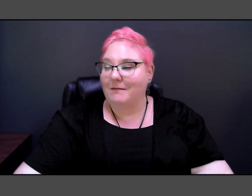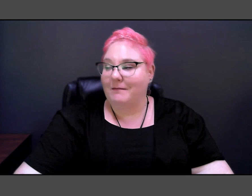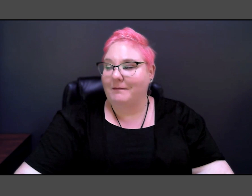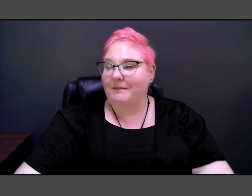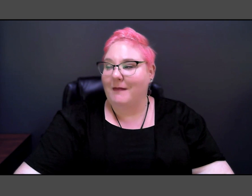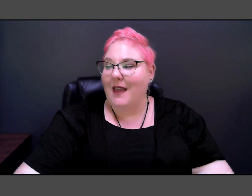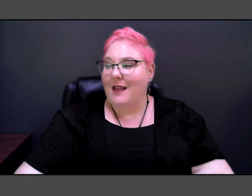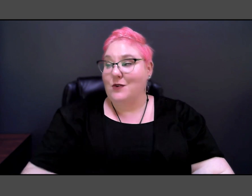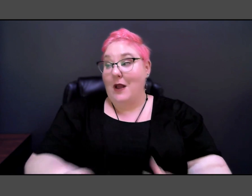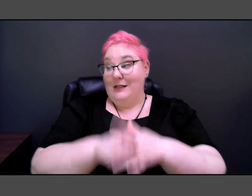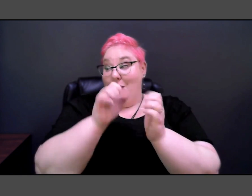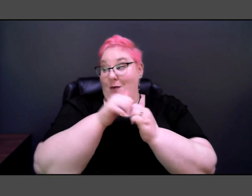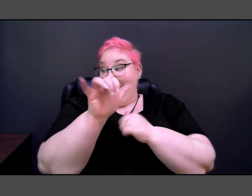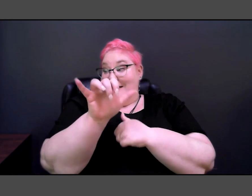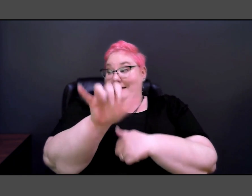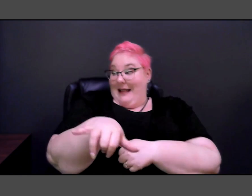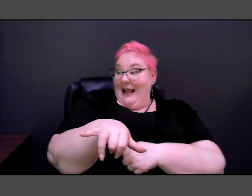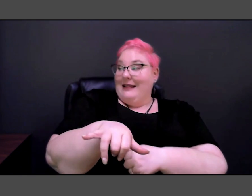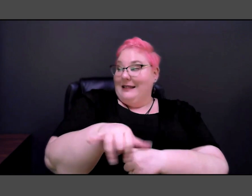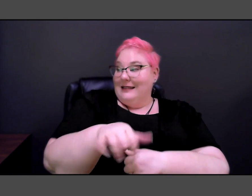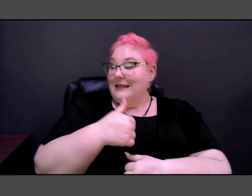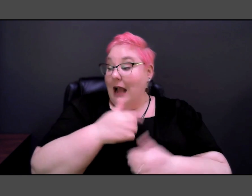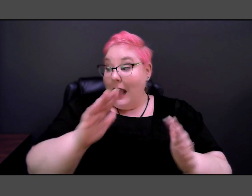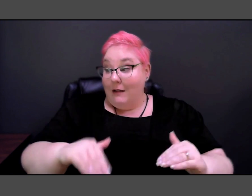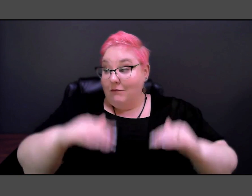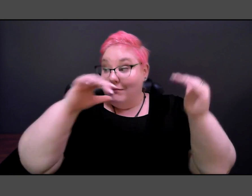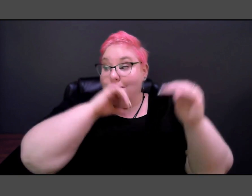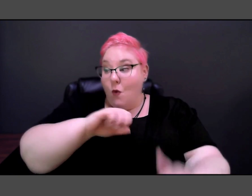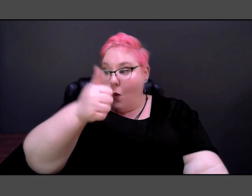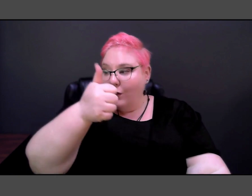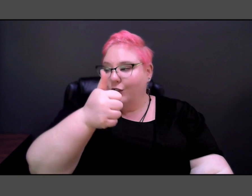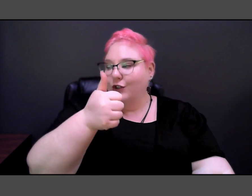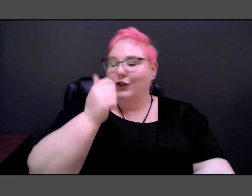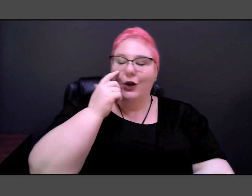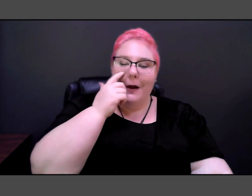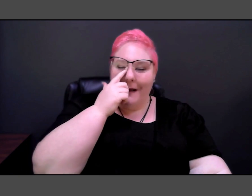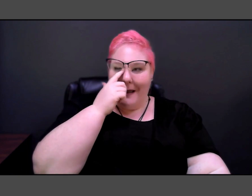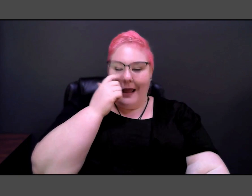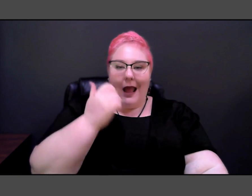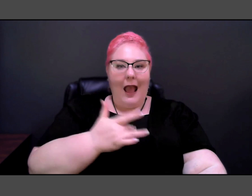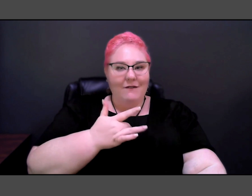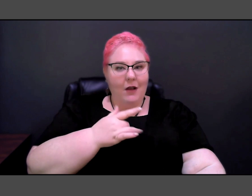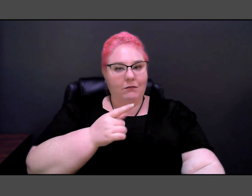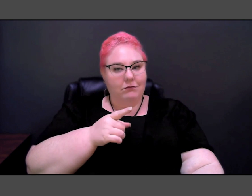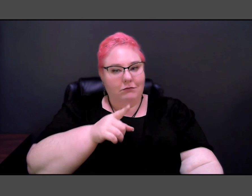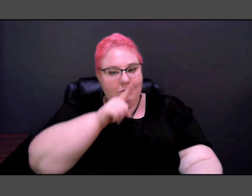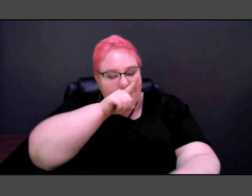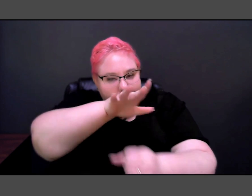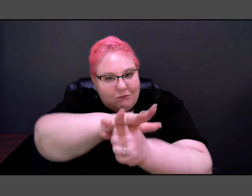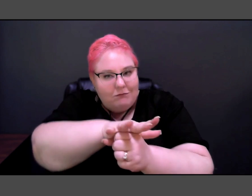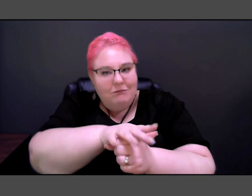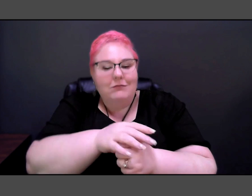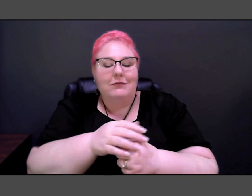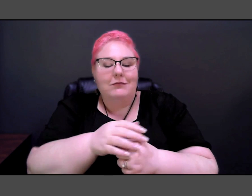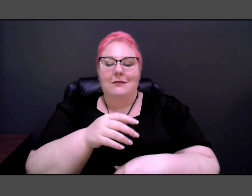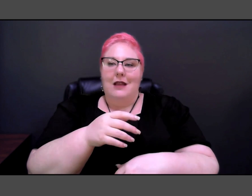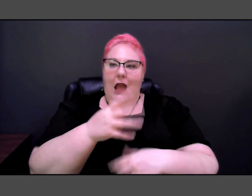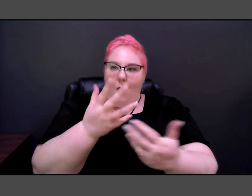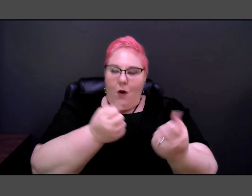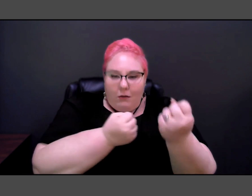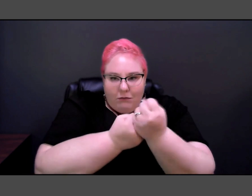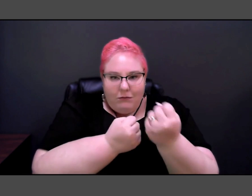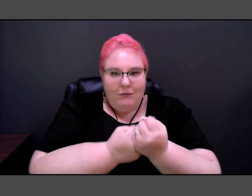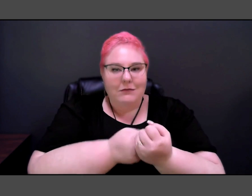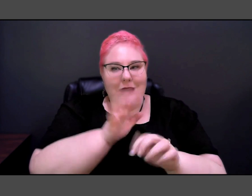As I became older, I felt very committed to ensuring that the Native voice was one that was heard. So I set